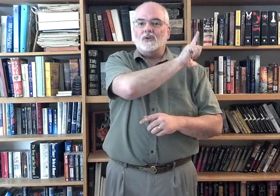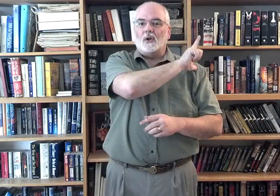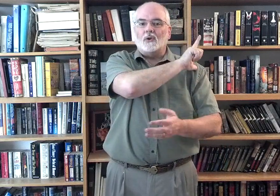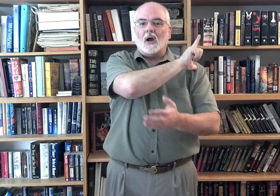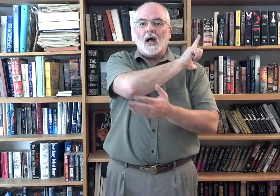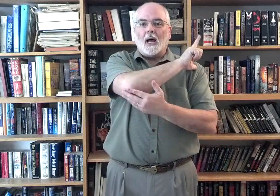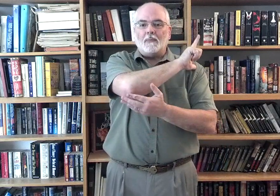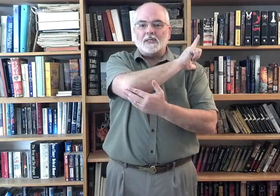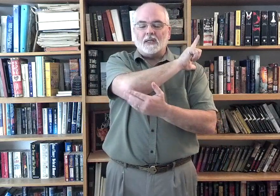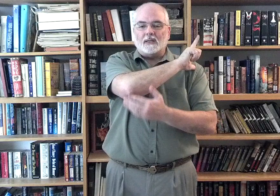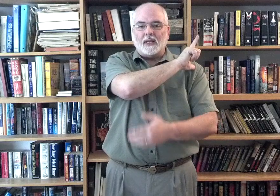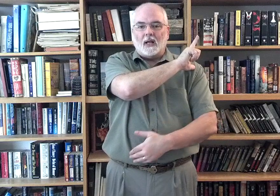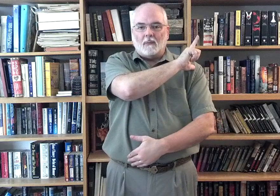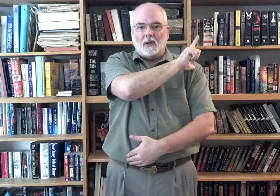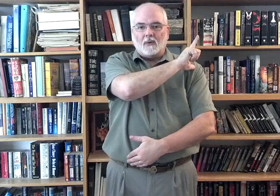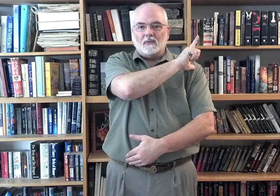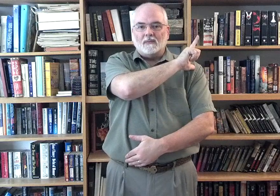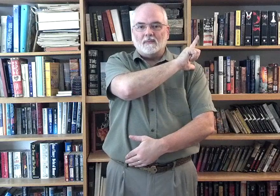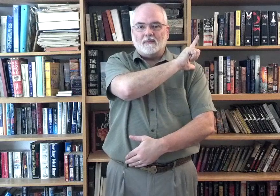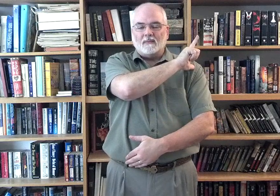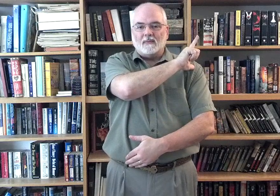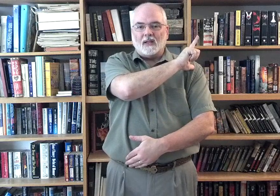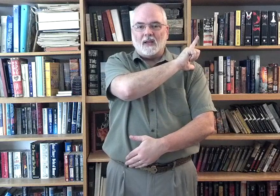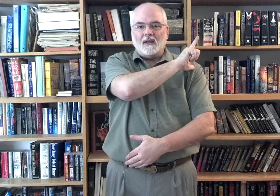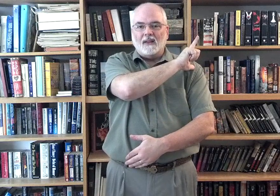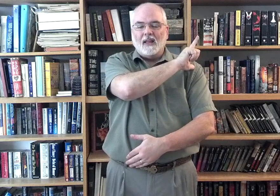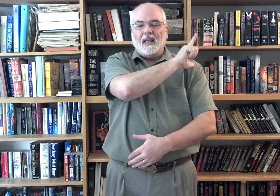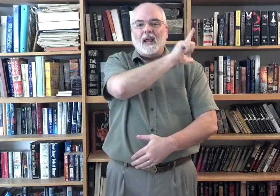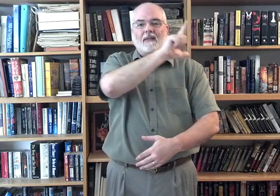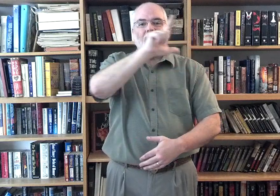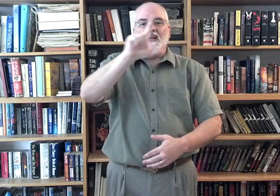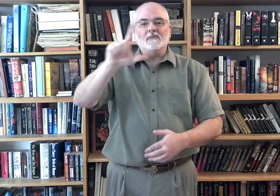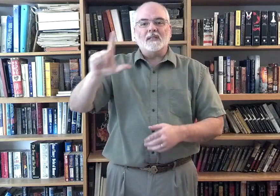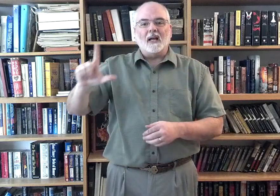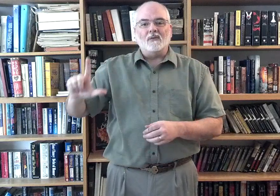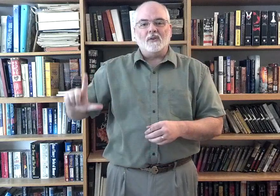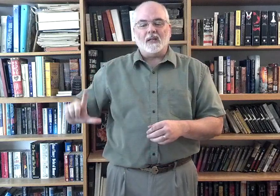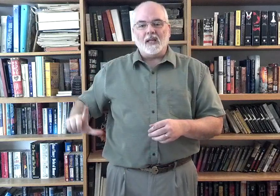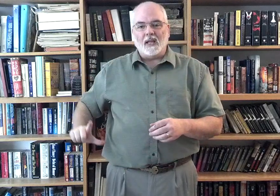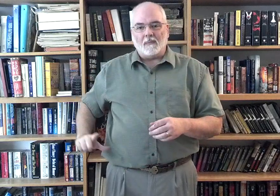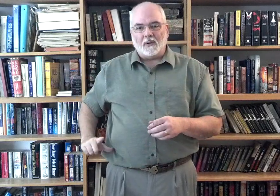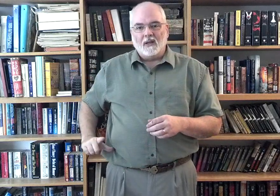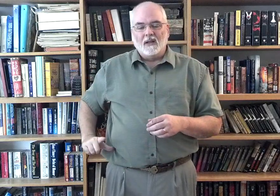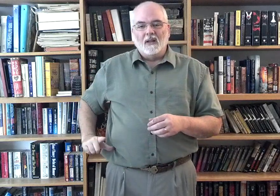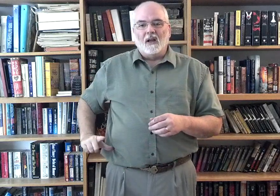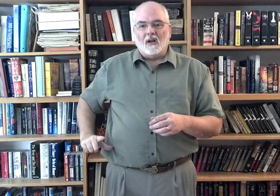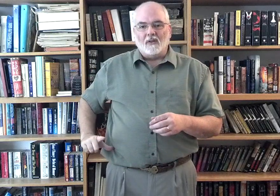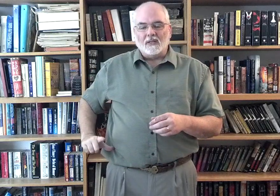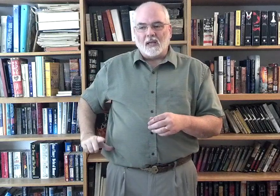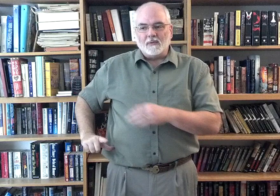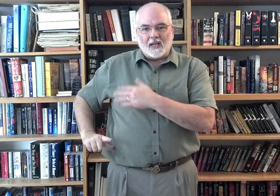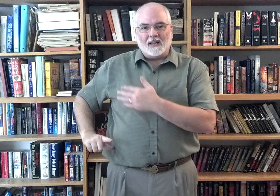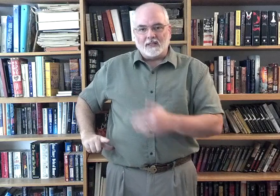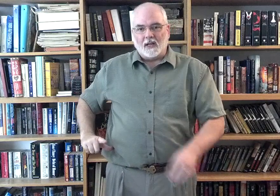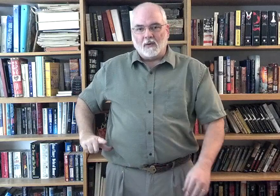shoulder opposite the elbow. Okay? And then comes down to the hip on the same side of the elbow. So